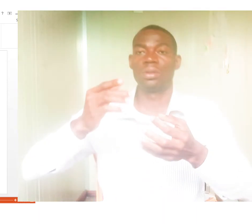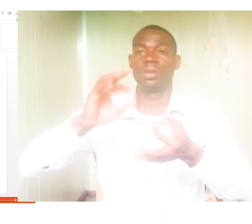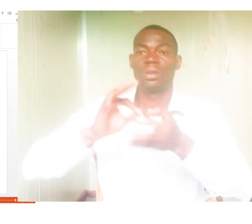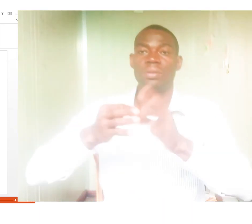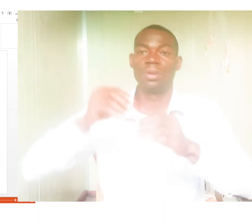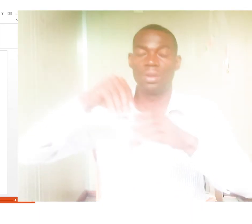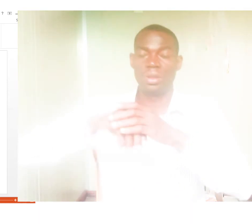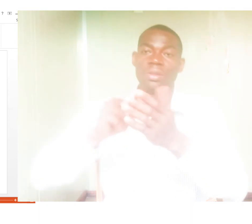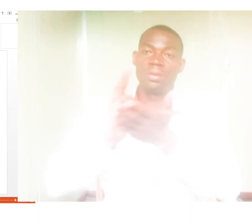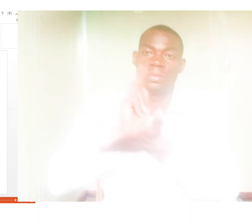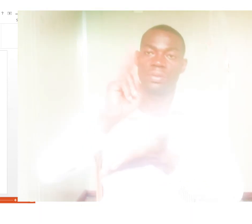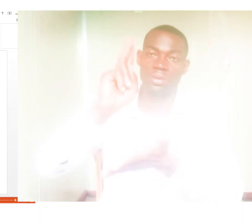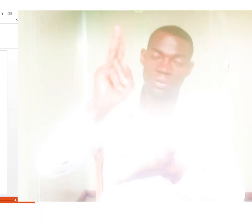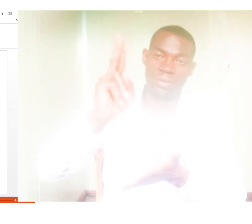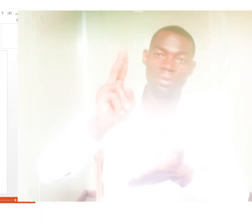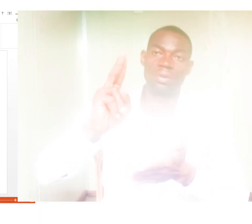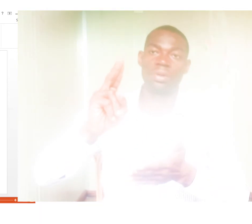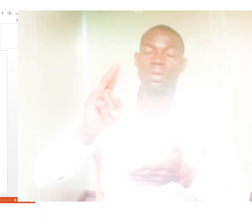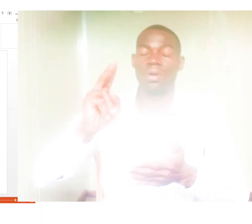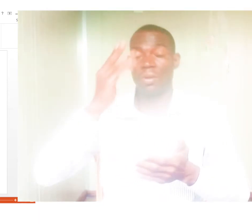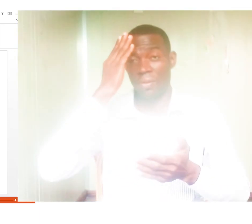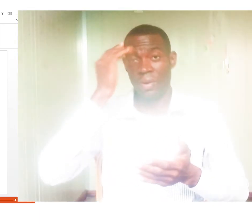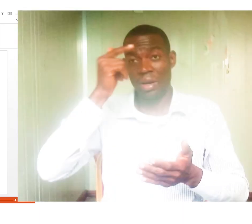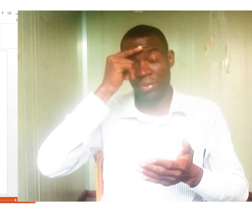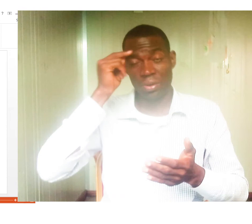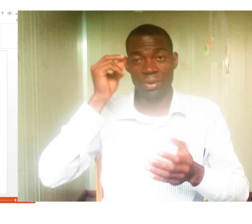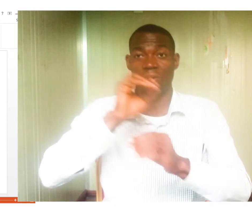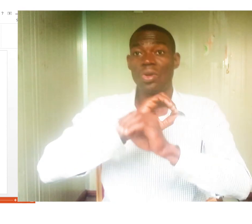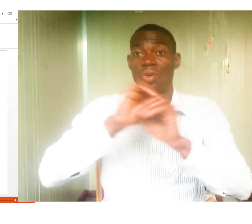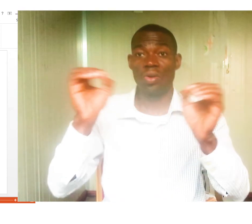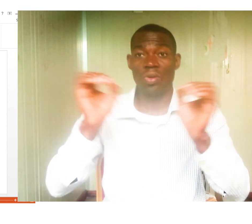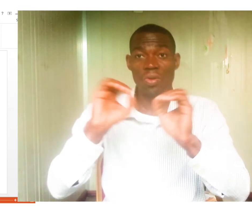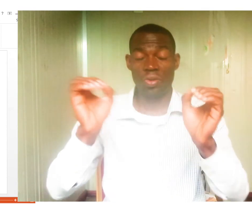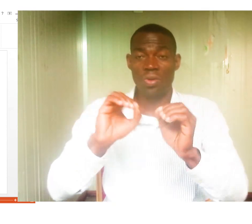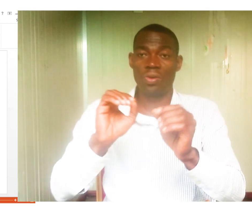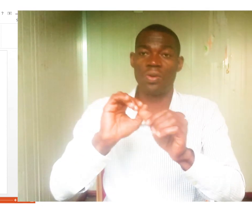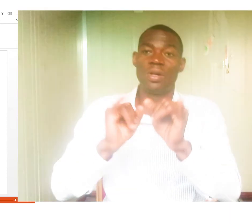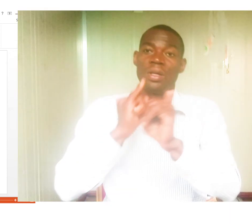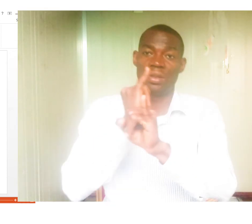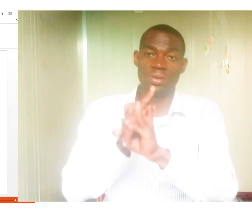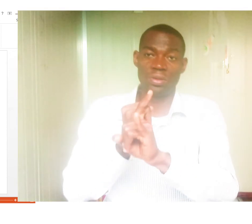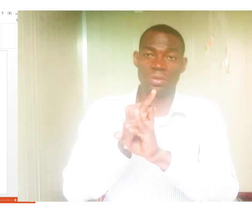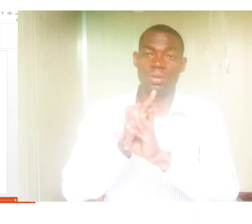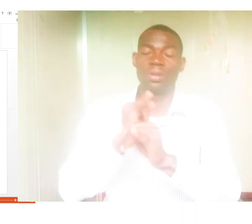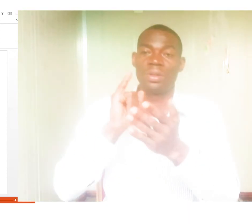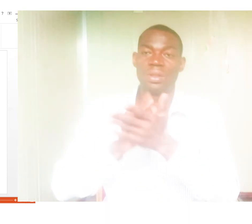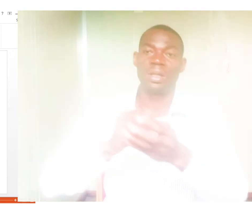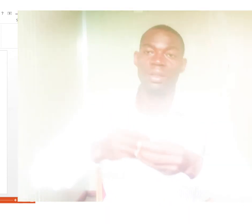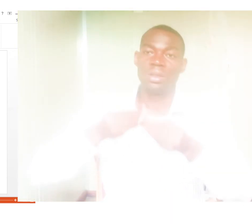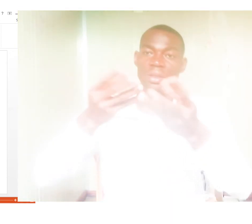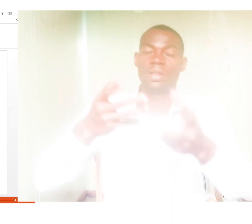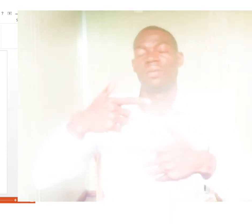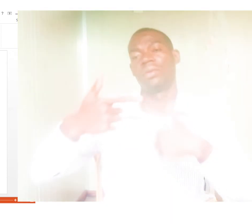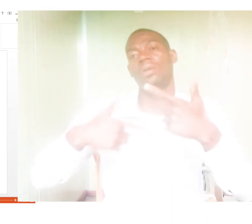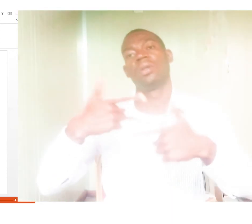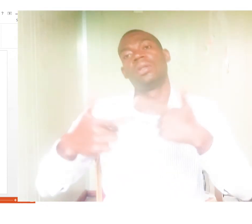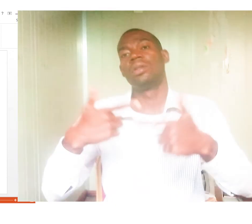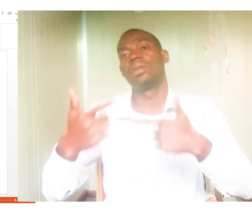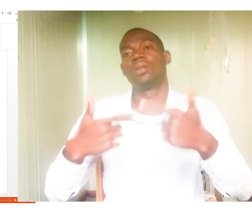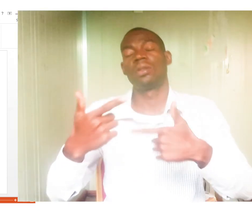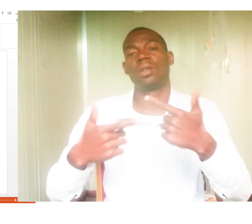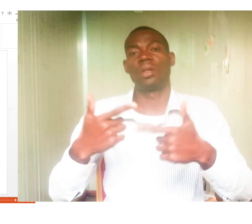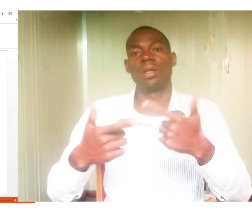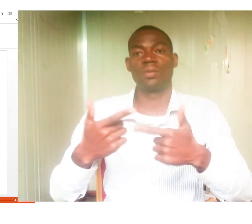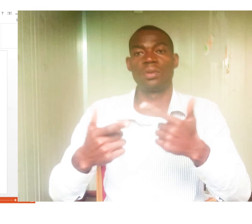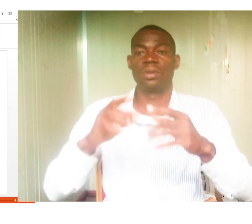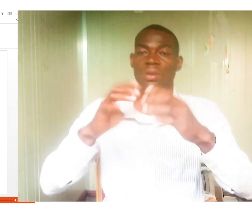learning. Since at the moment, there is no any institution which is offering sign language classes or